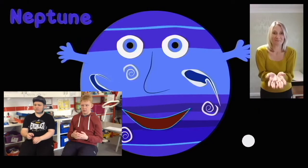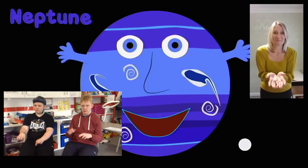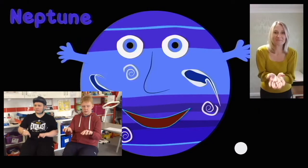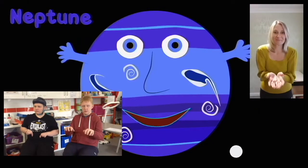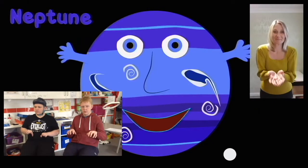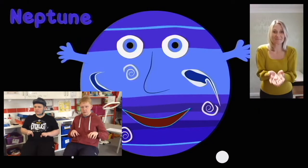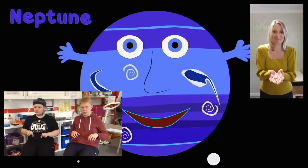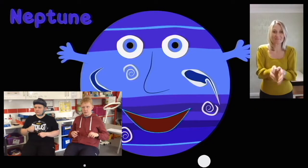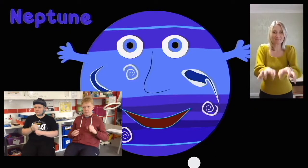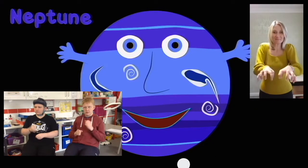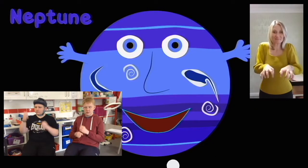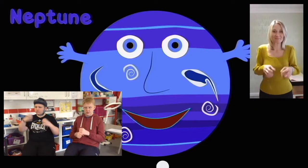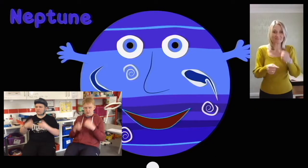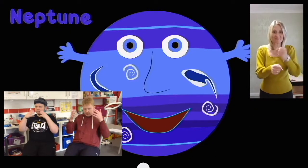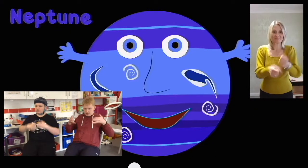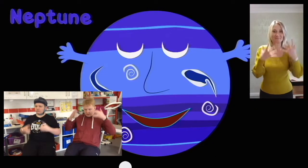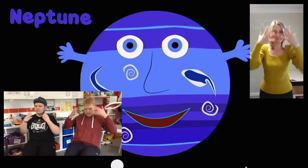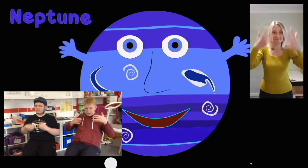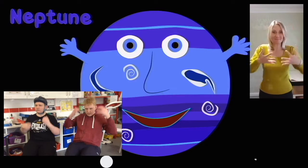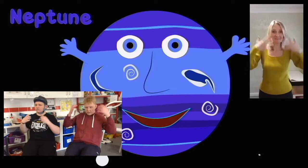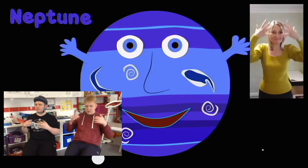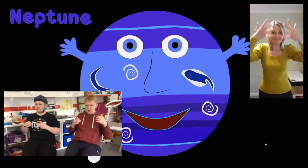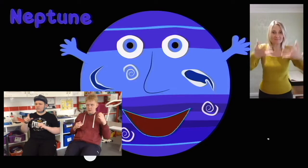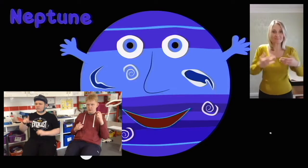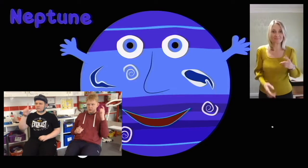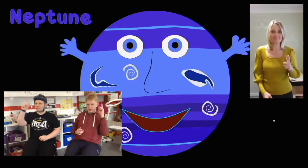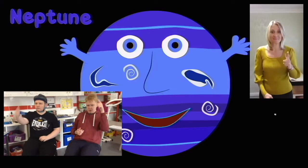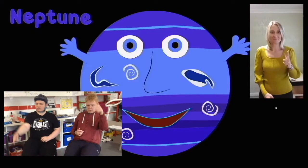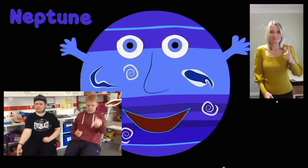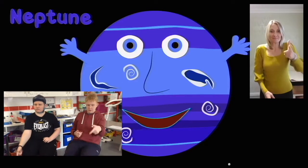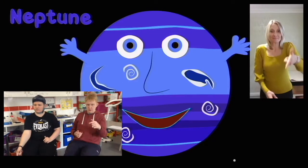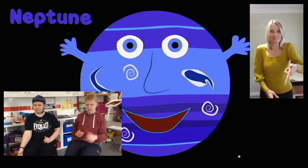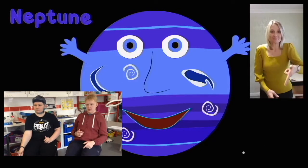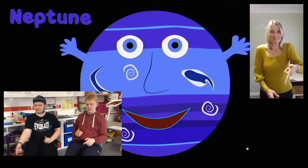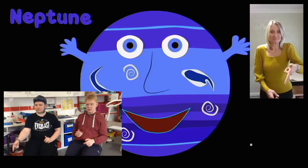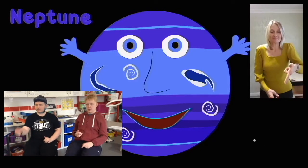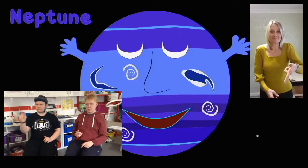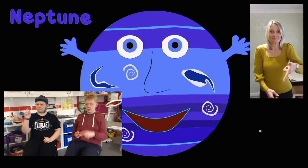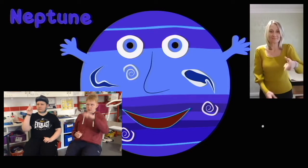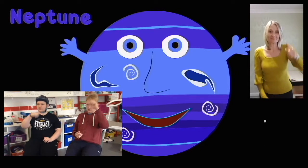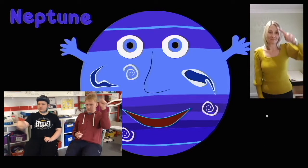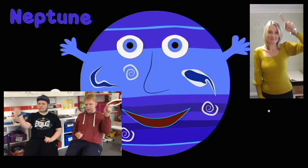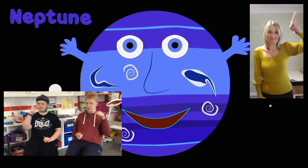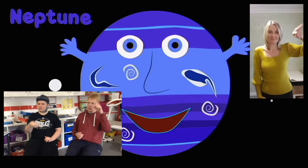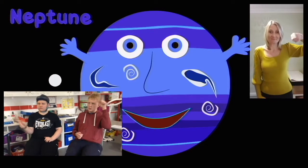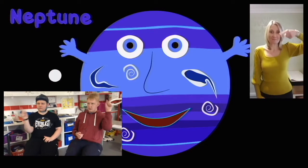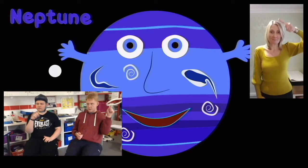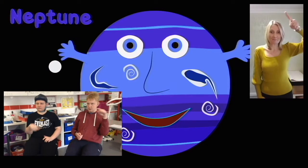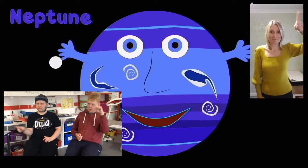I'm an icy gas giant. I'm the farthest planet from the